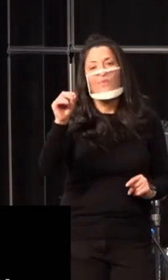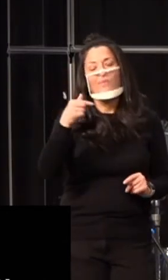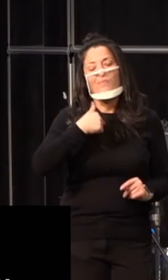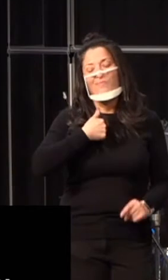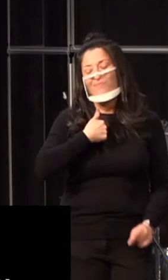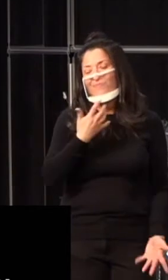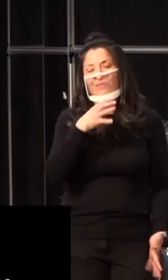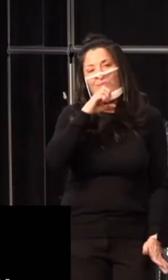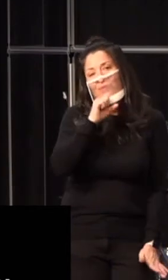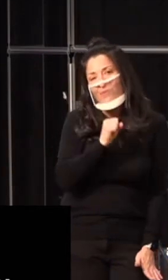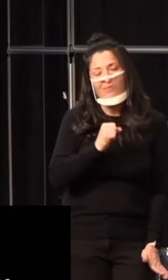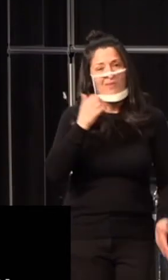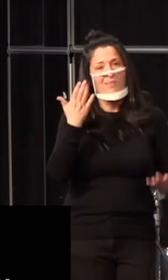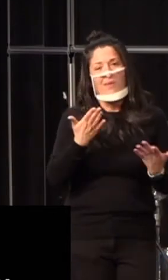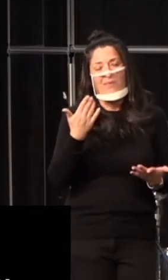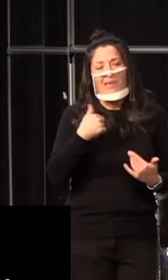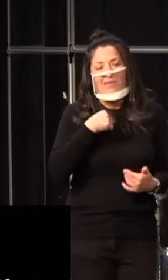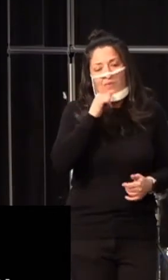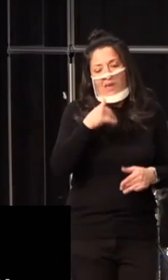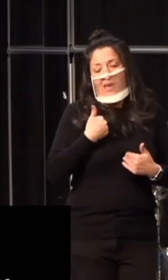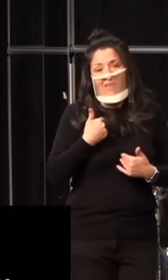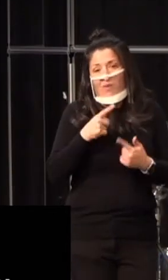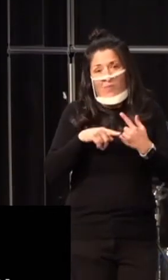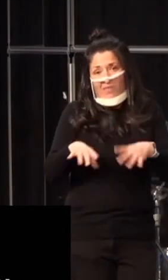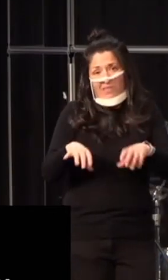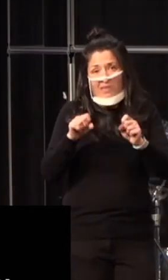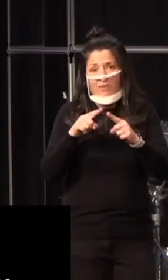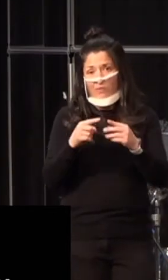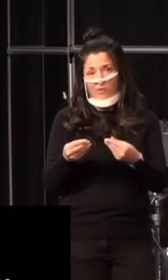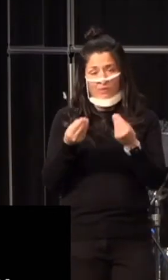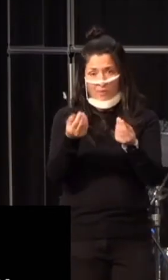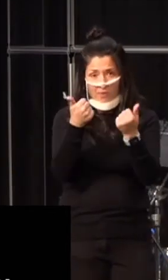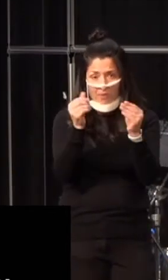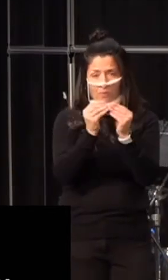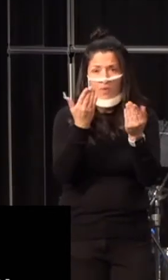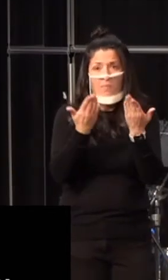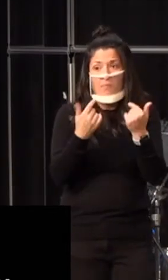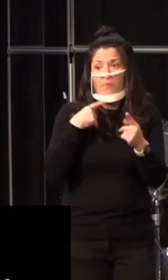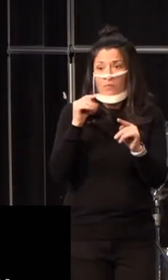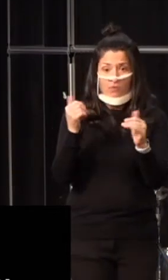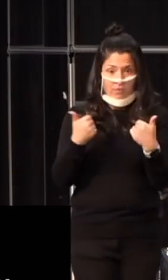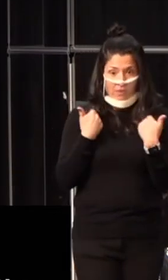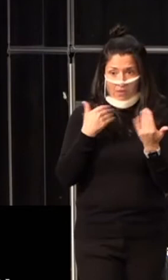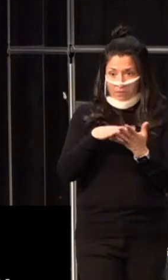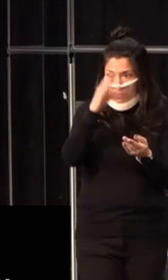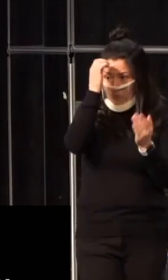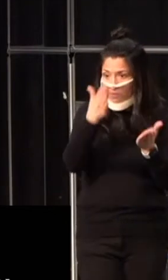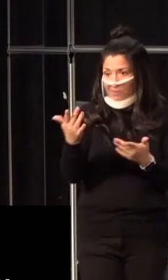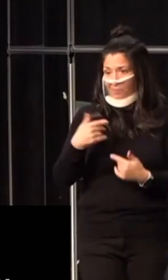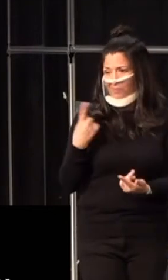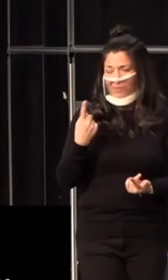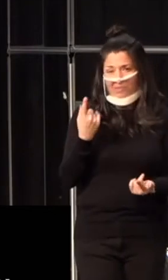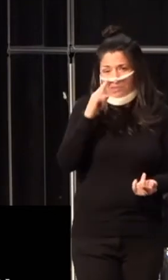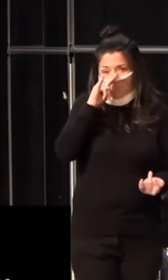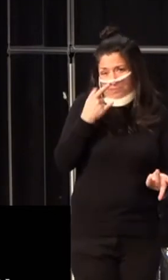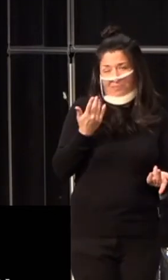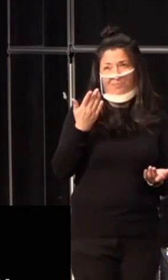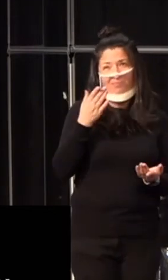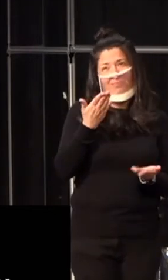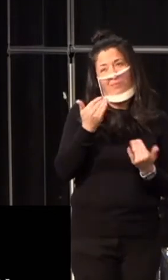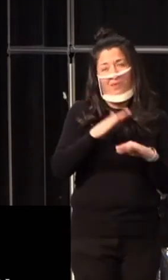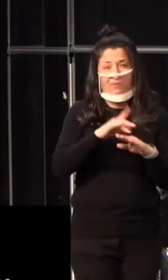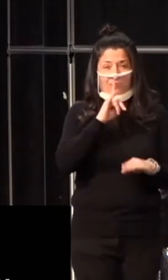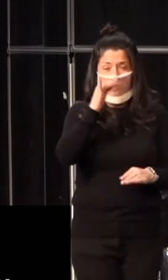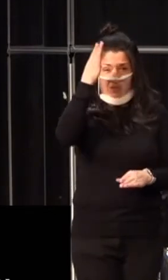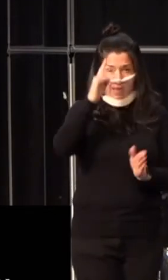has sailed. Maybe I don't have what it takes to contribute any longer. Maybe I'm too young. Students, I'm just a student. I mean, come on, does God really